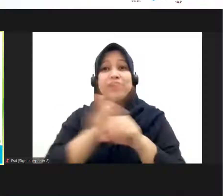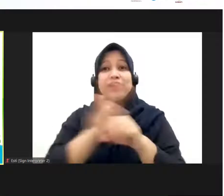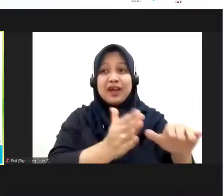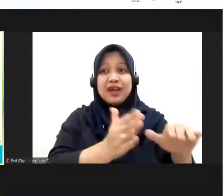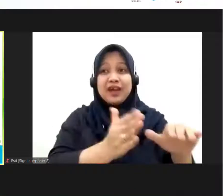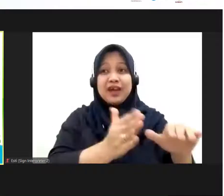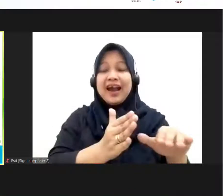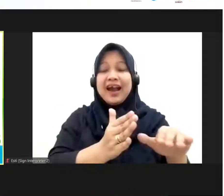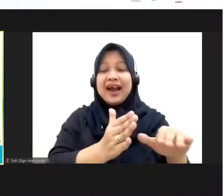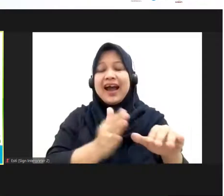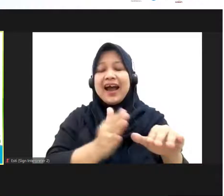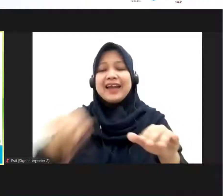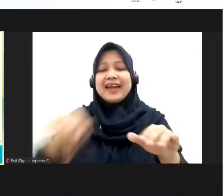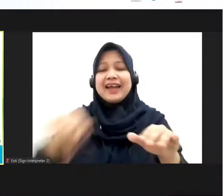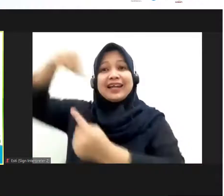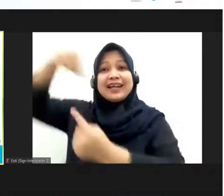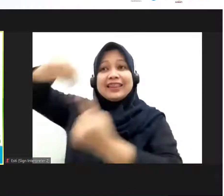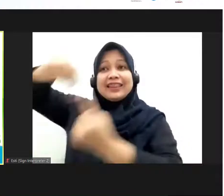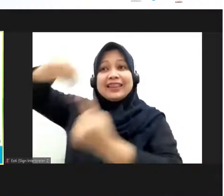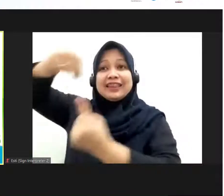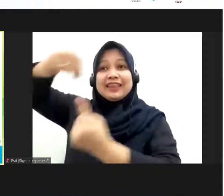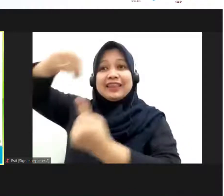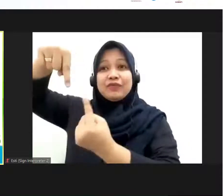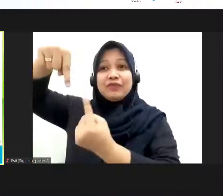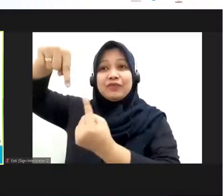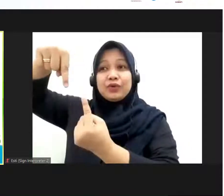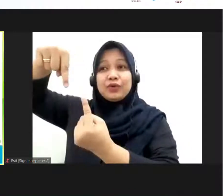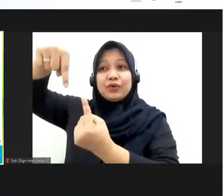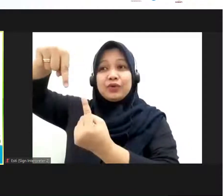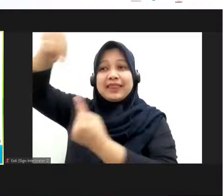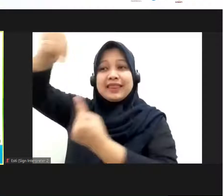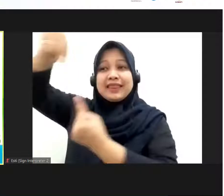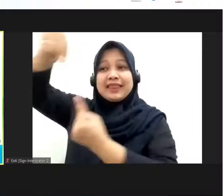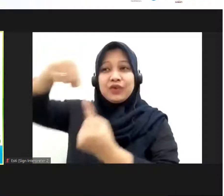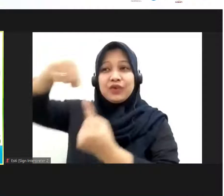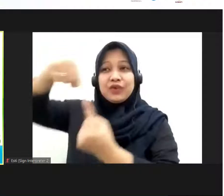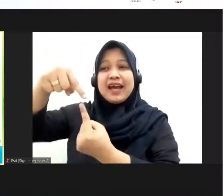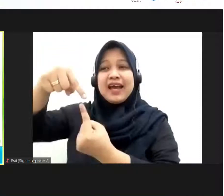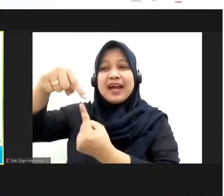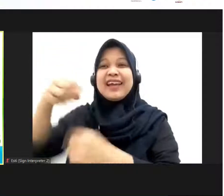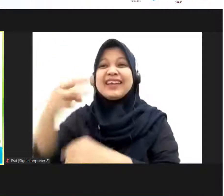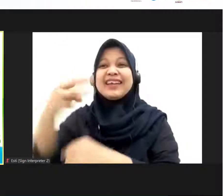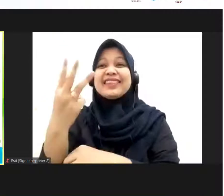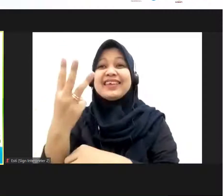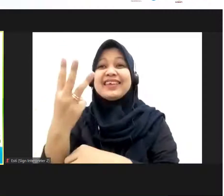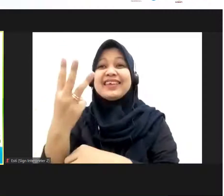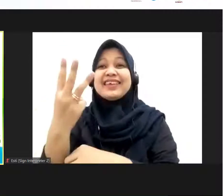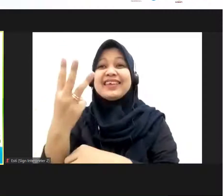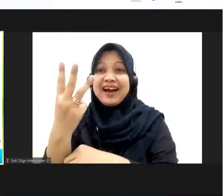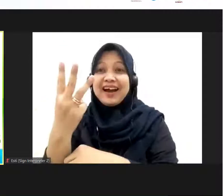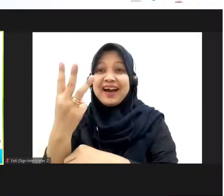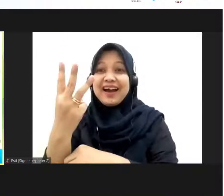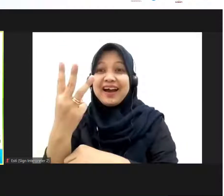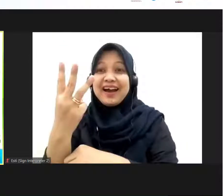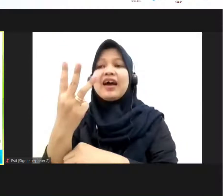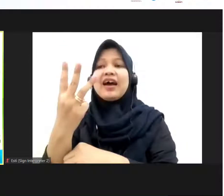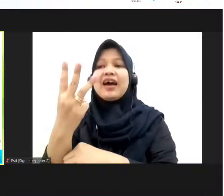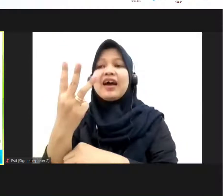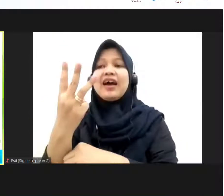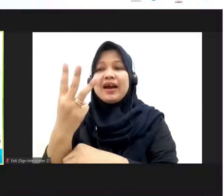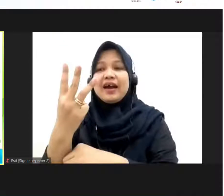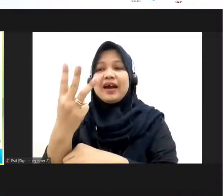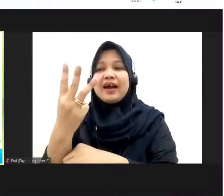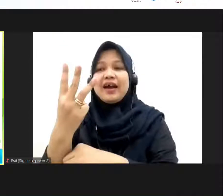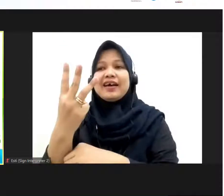remember, if everybody can hear in the news, we have like 3 typhoons in a row, lining up, and